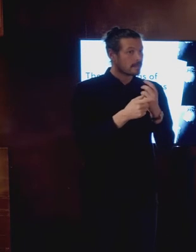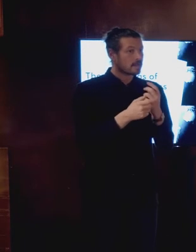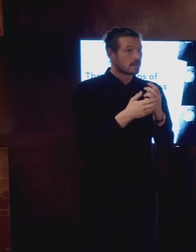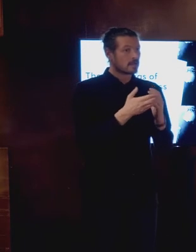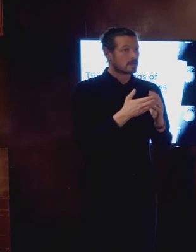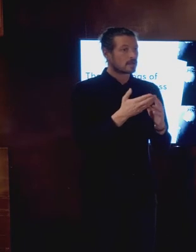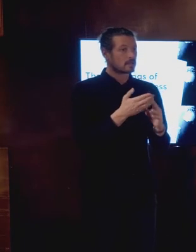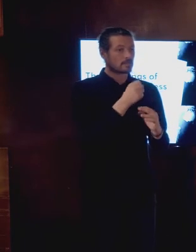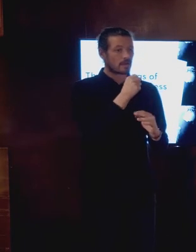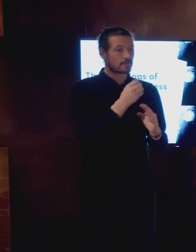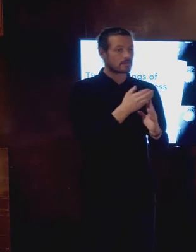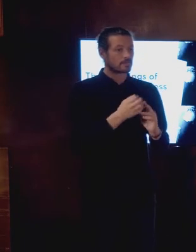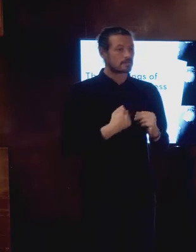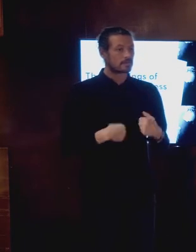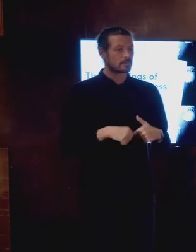We need a microphone.